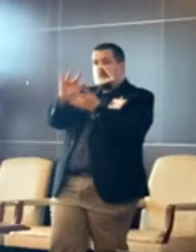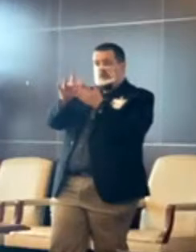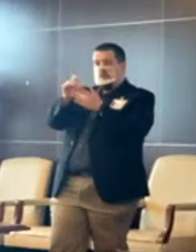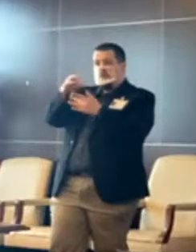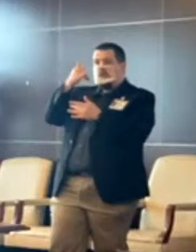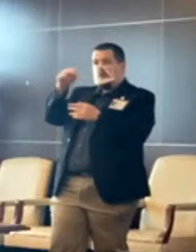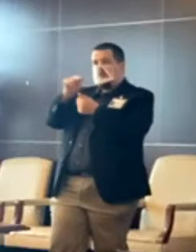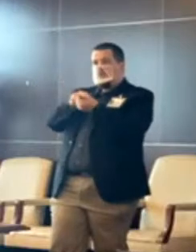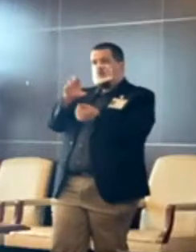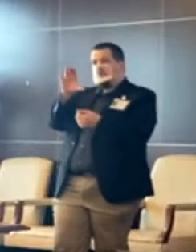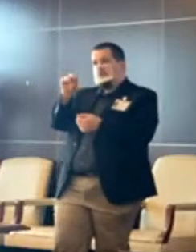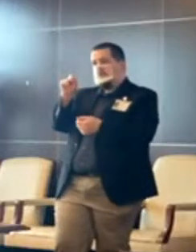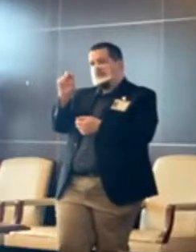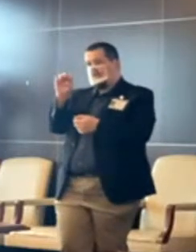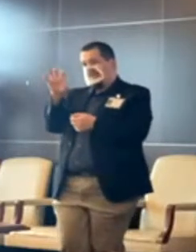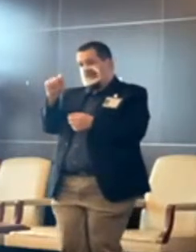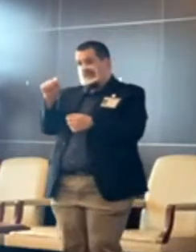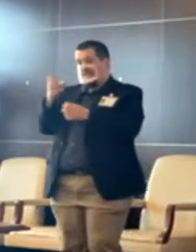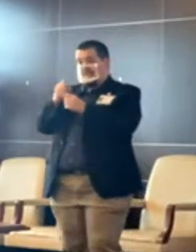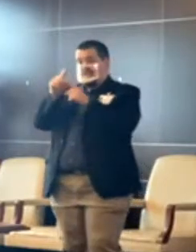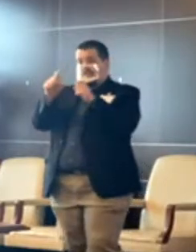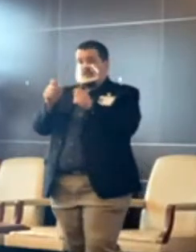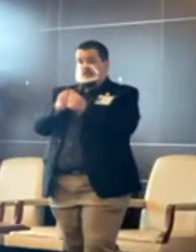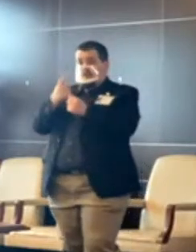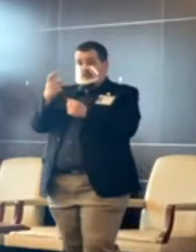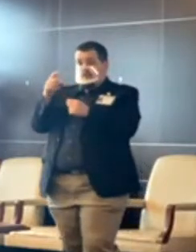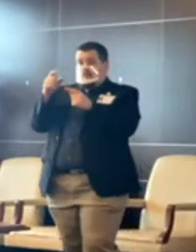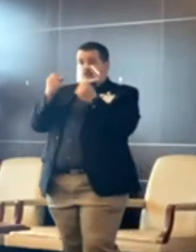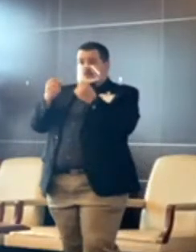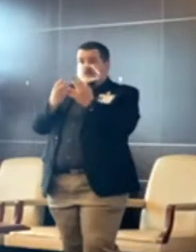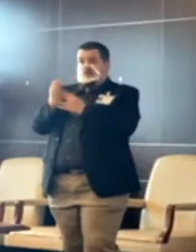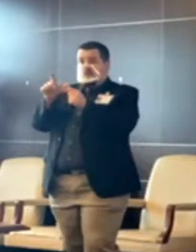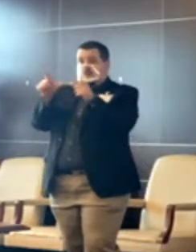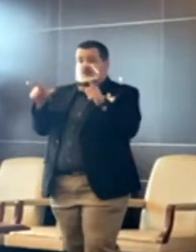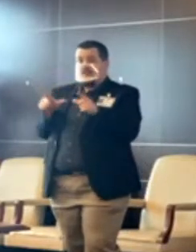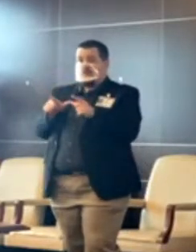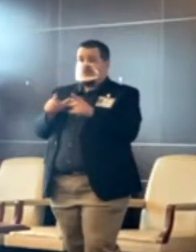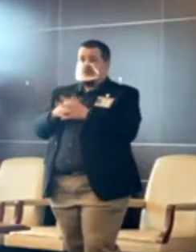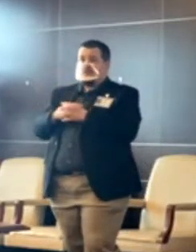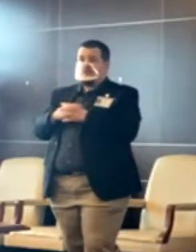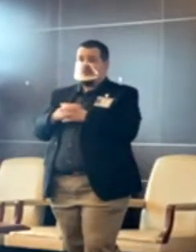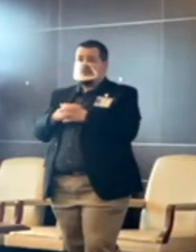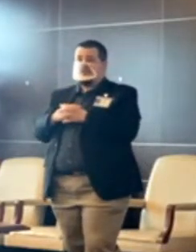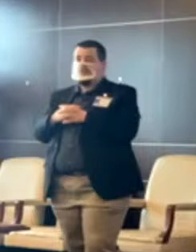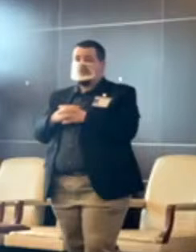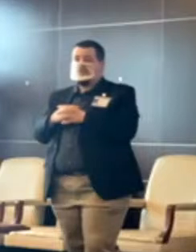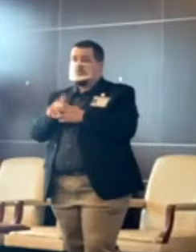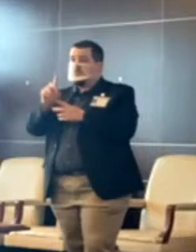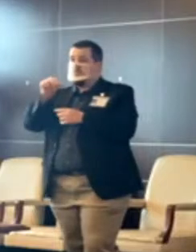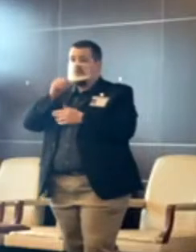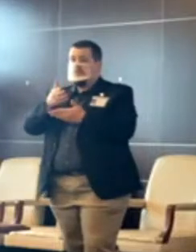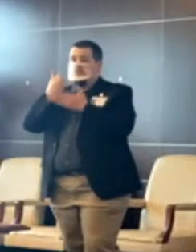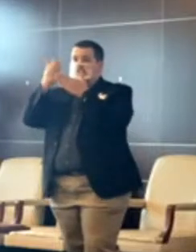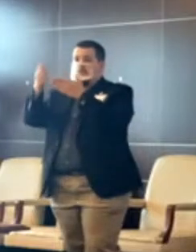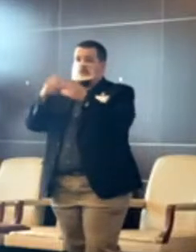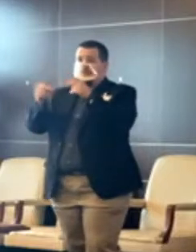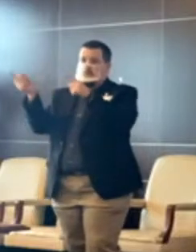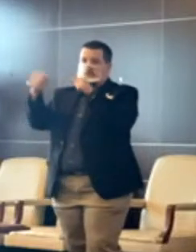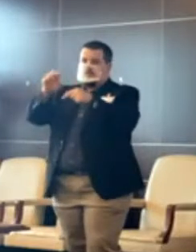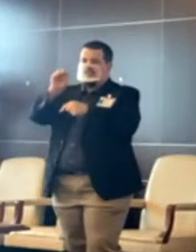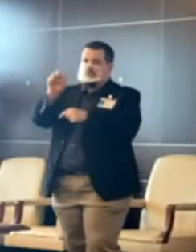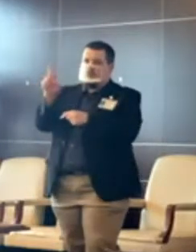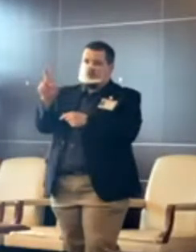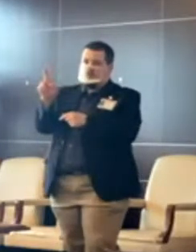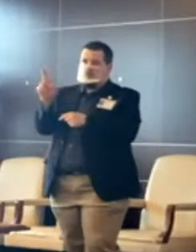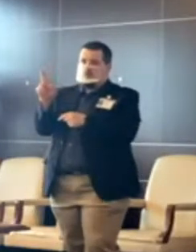call Nurse Connect. You can get your test performed at one of our drive-through locations. We do not recommend that patients come to the